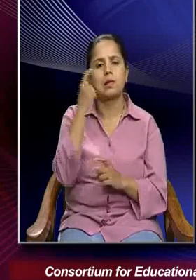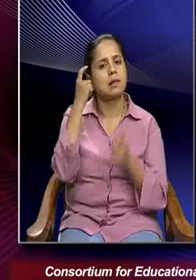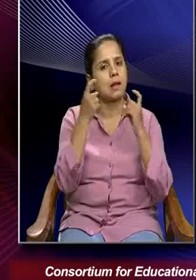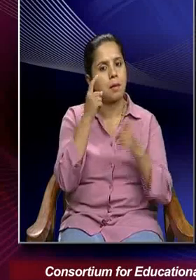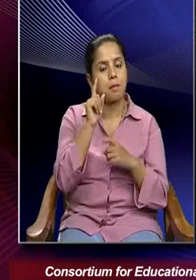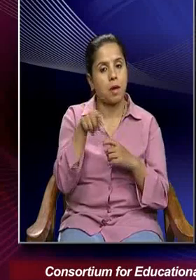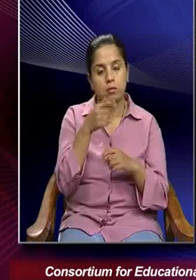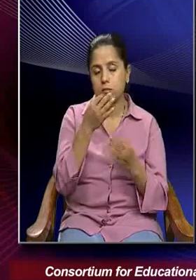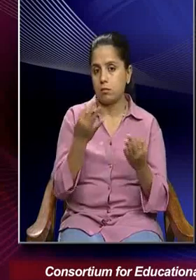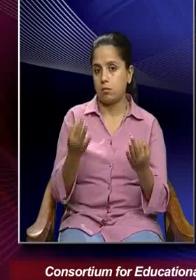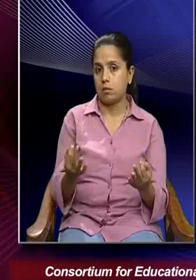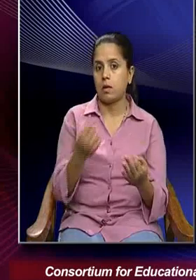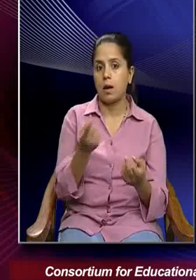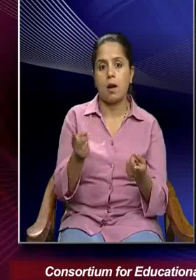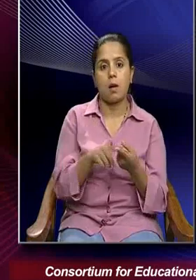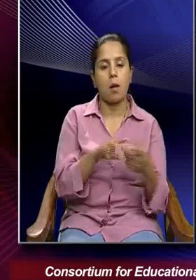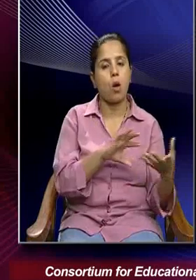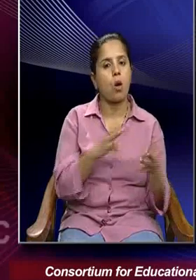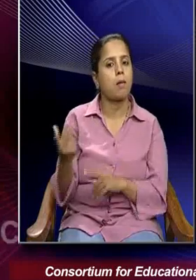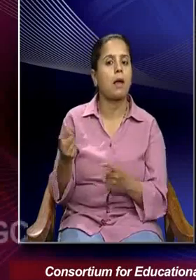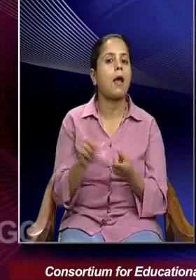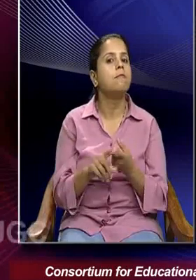in meditation, that happens automatically.